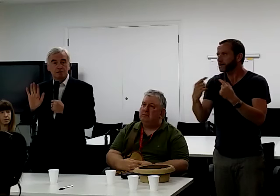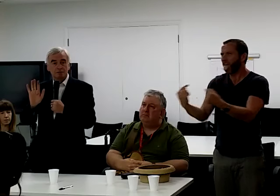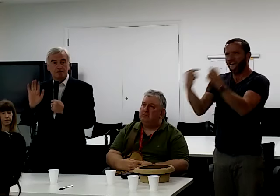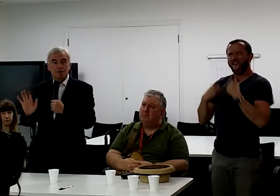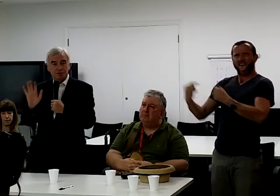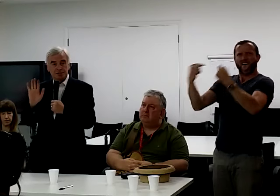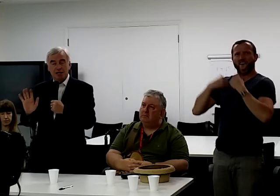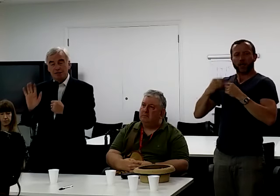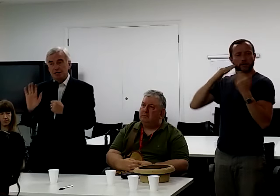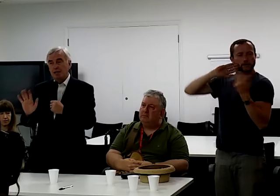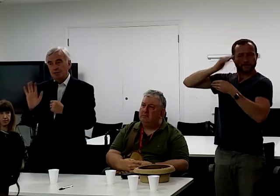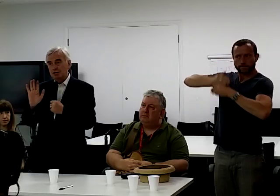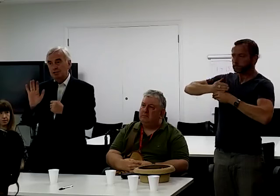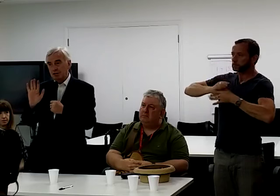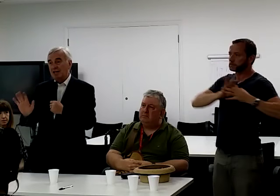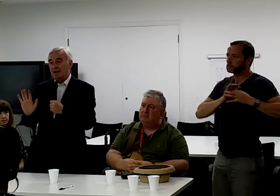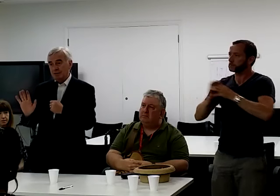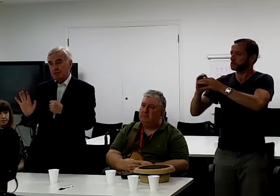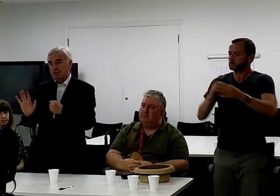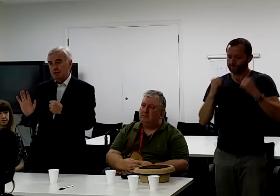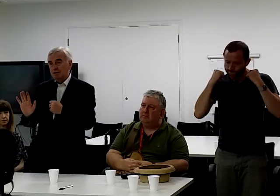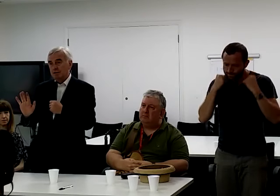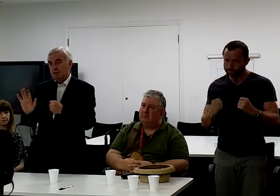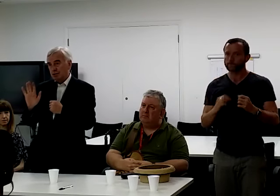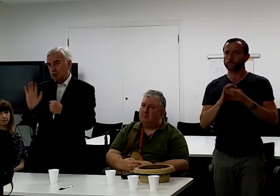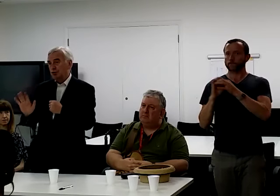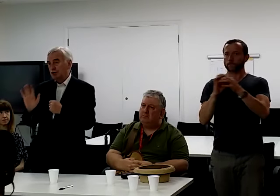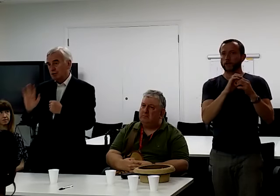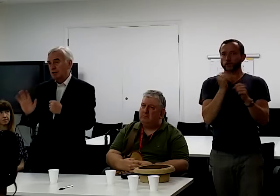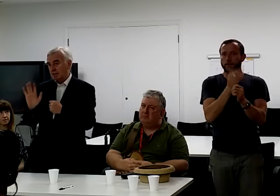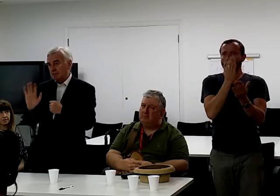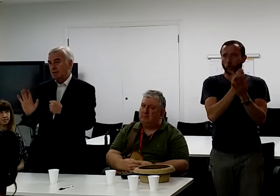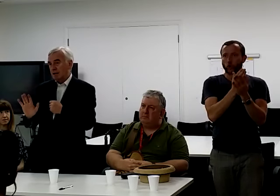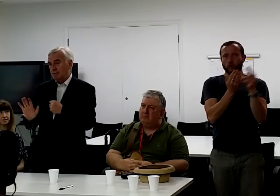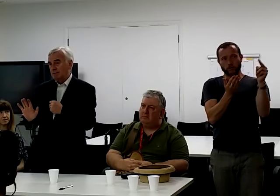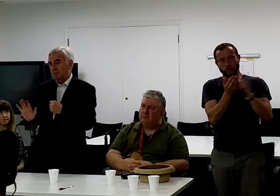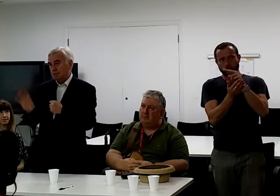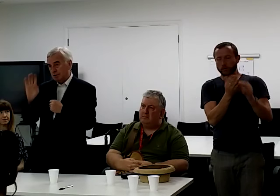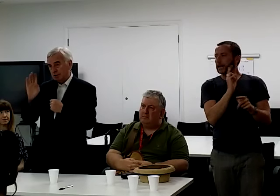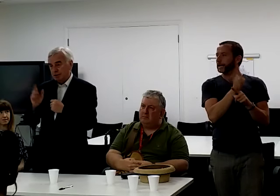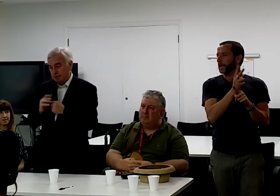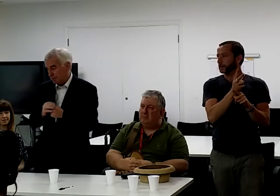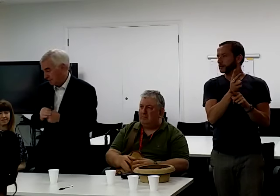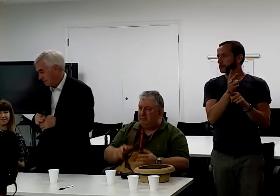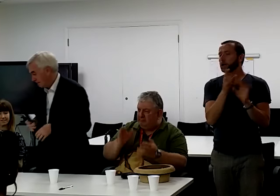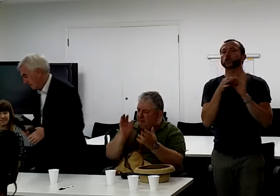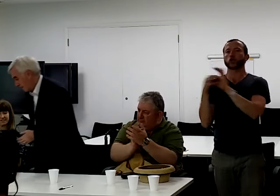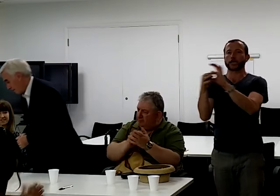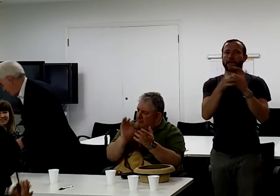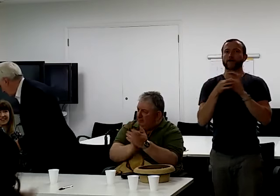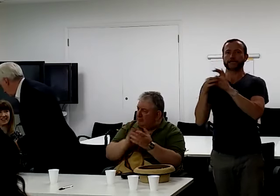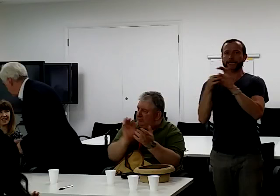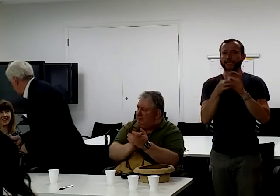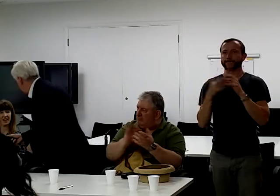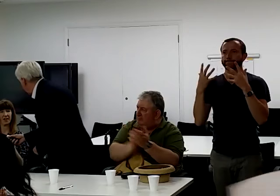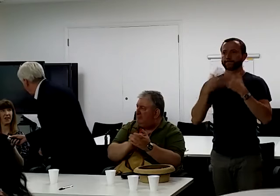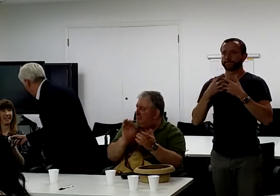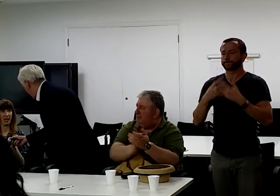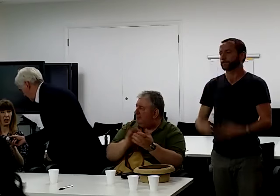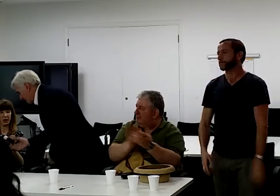us, we've got to stand together in solidarity and ensure he's re-elected again. Solidarity.